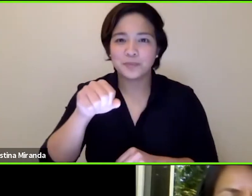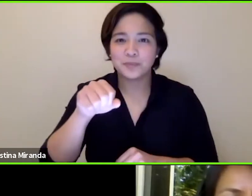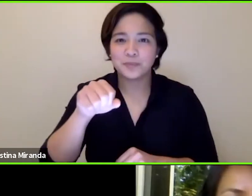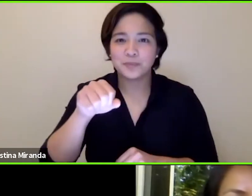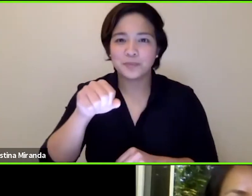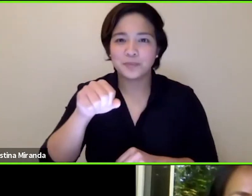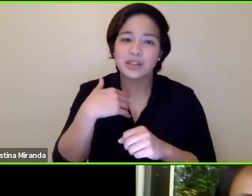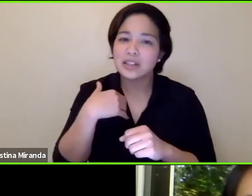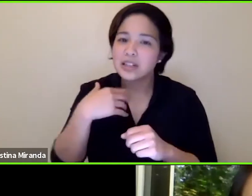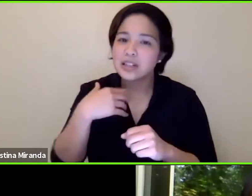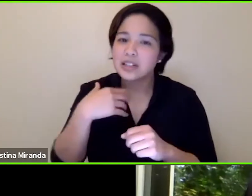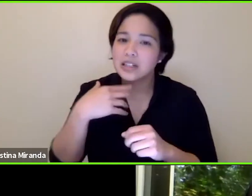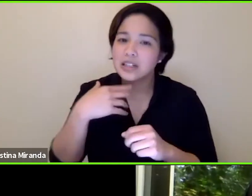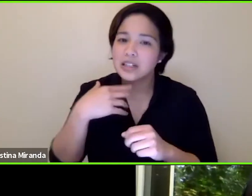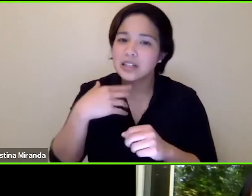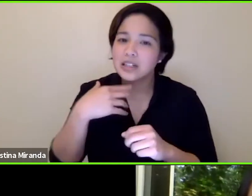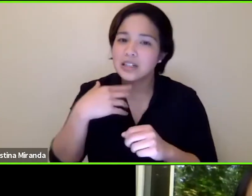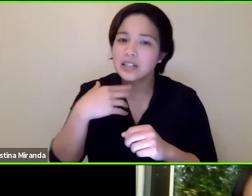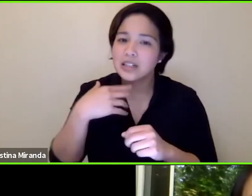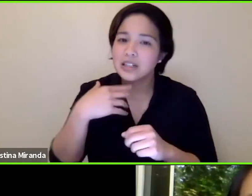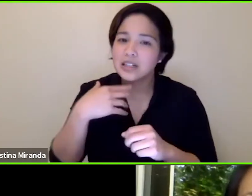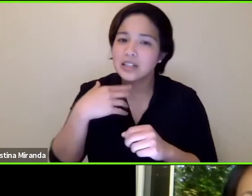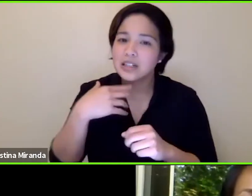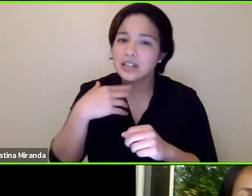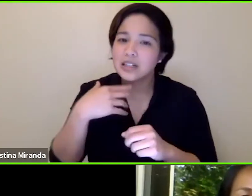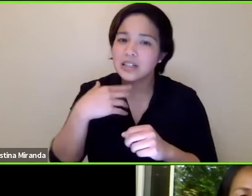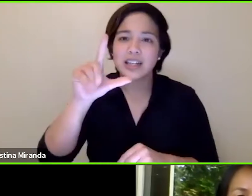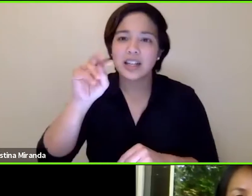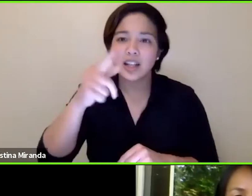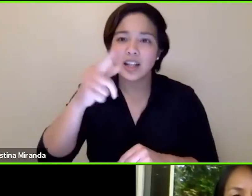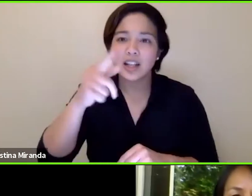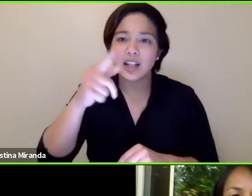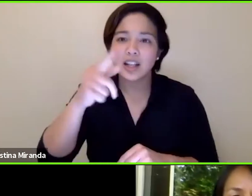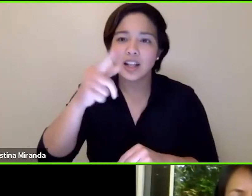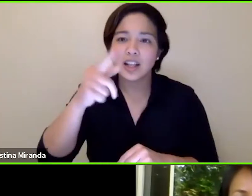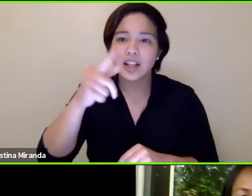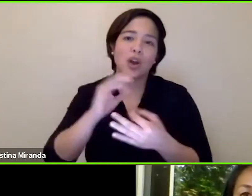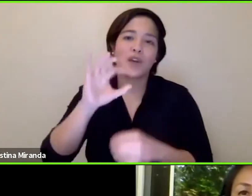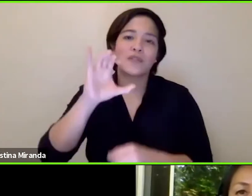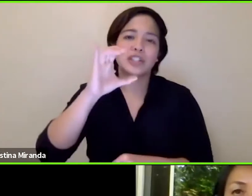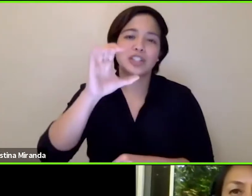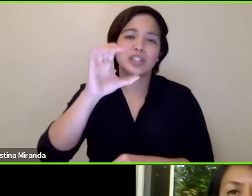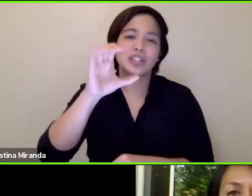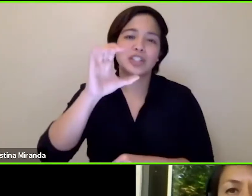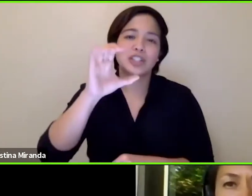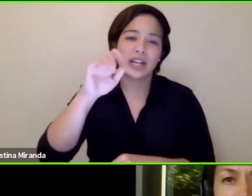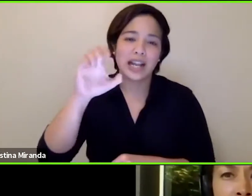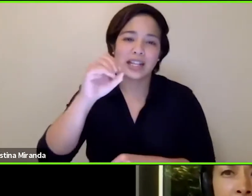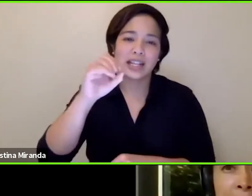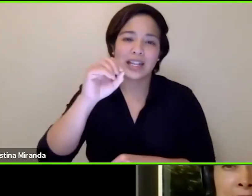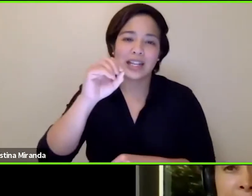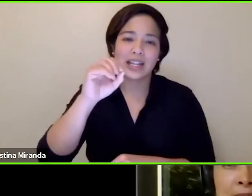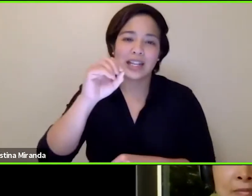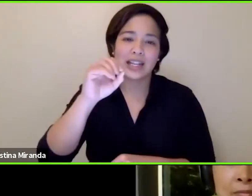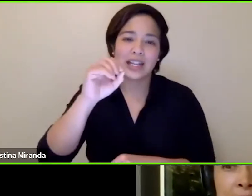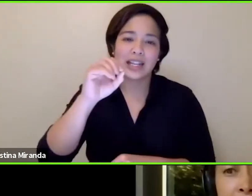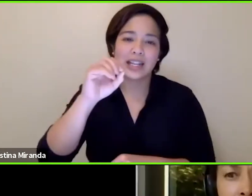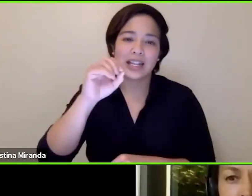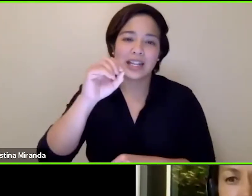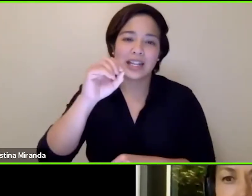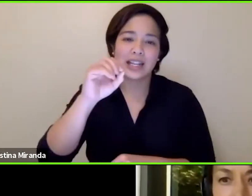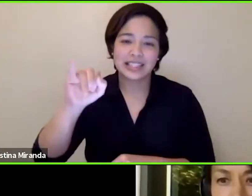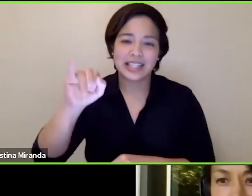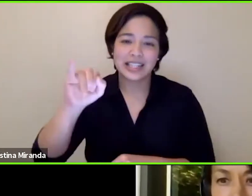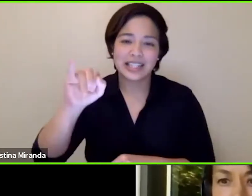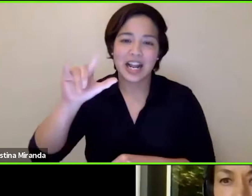Long. I am the daughter of Chanel and Billy Tossie Long. I am the granddaughter of